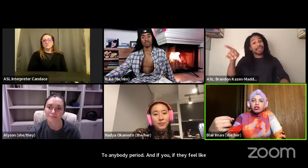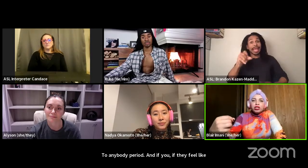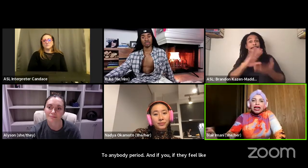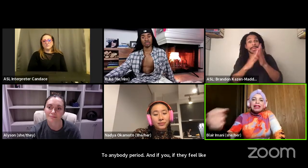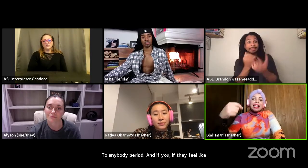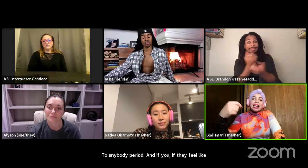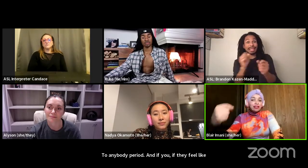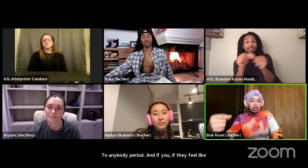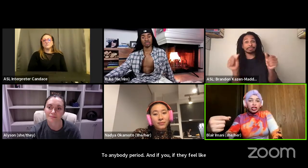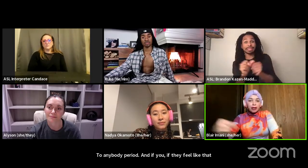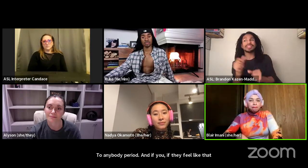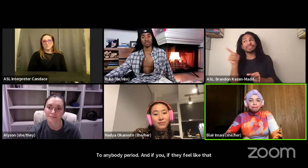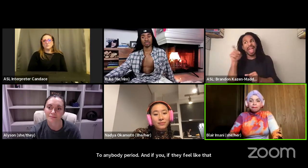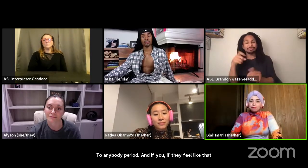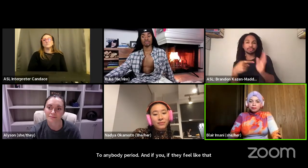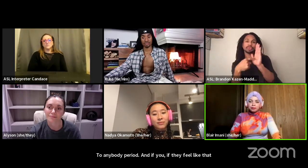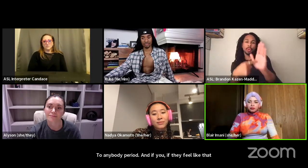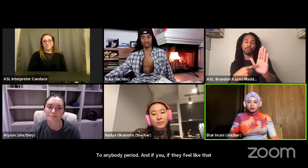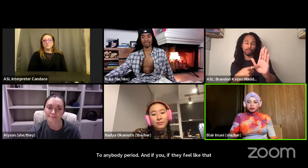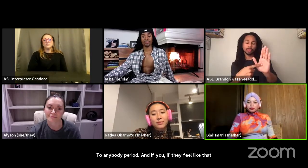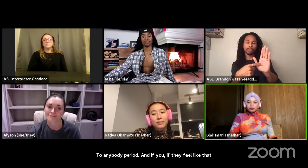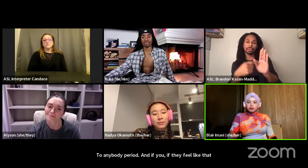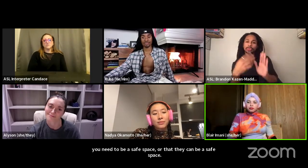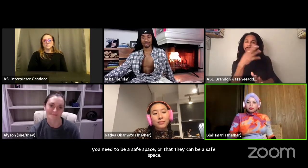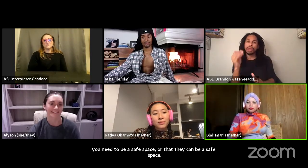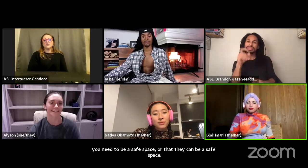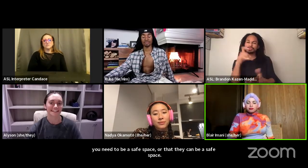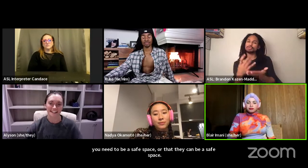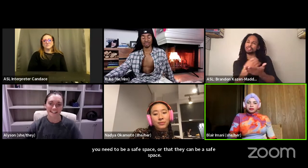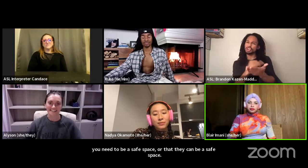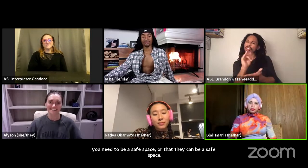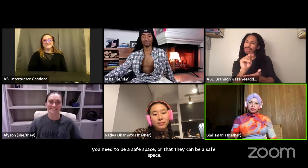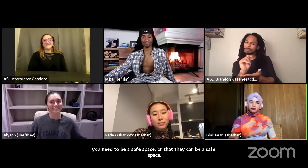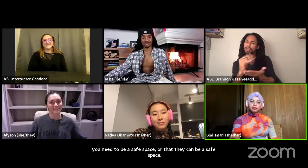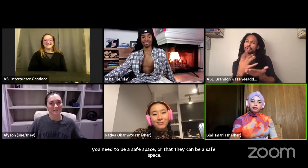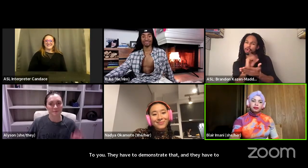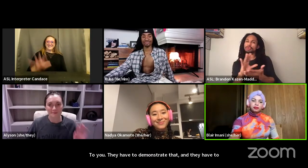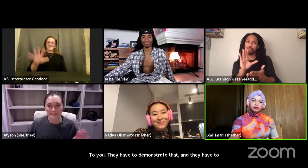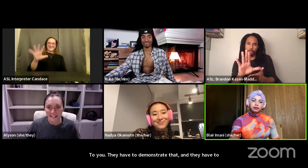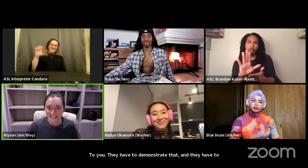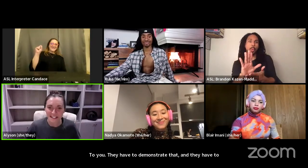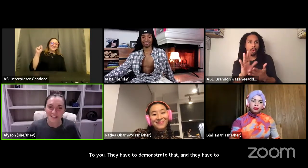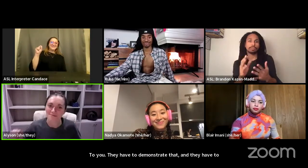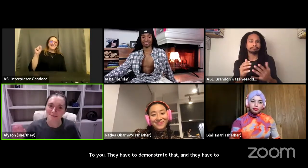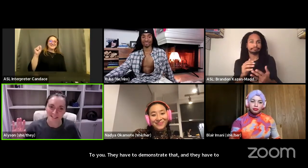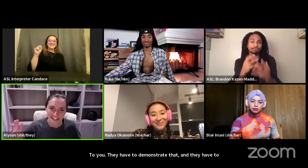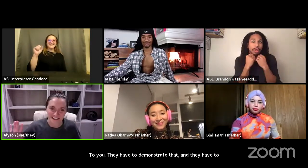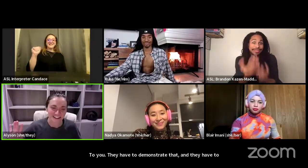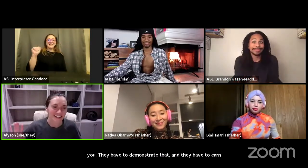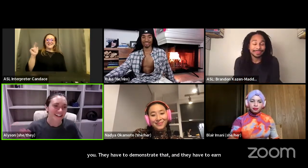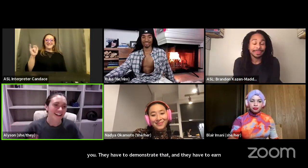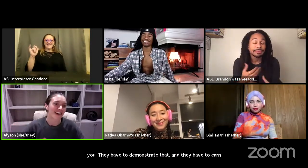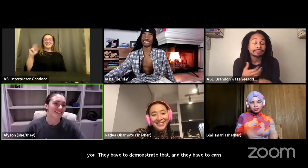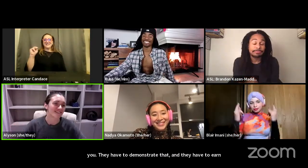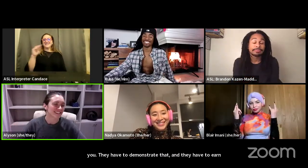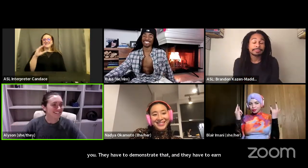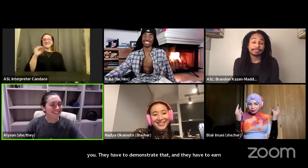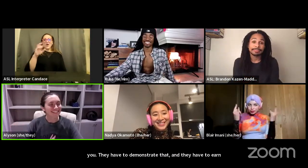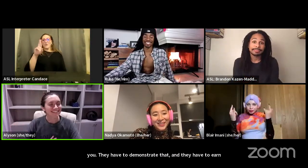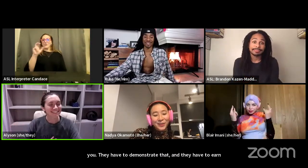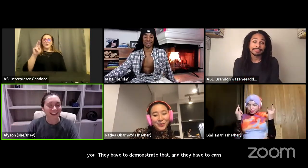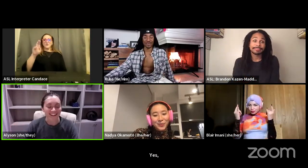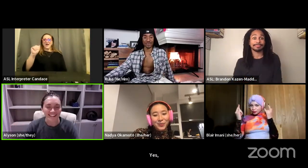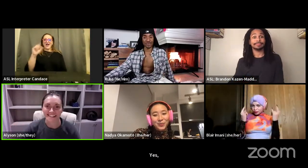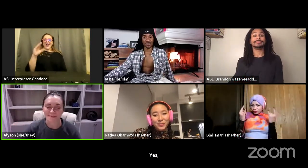they have to demonstrate that and they have to earn it. Yes, Ruba and Blair.